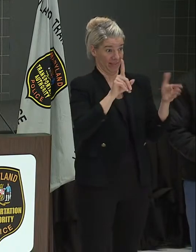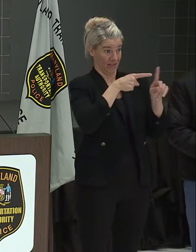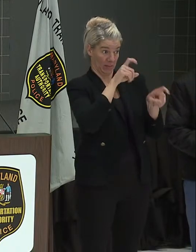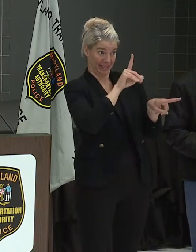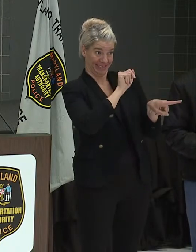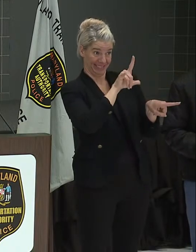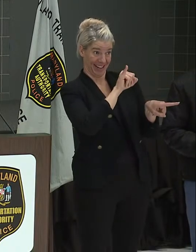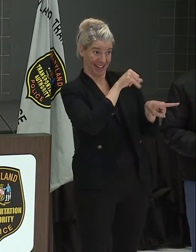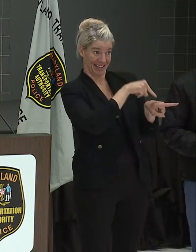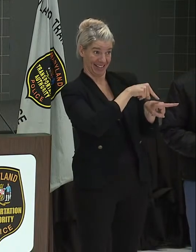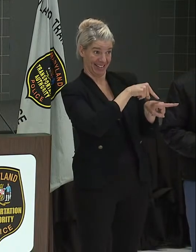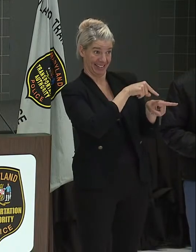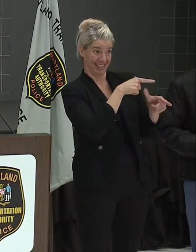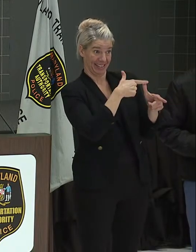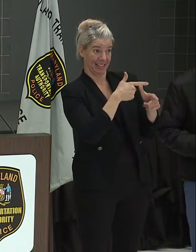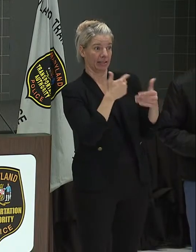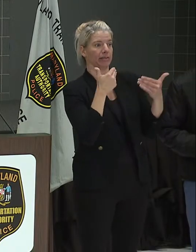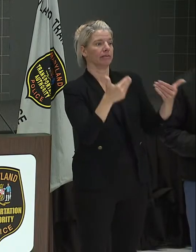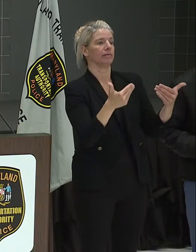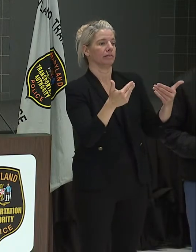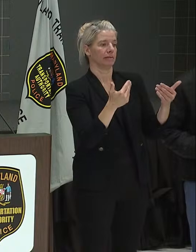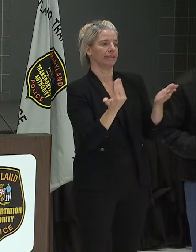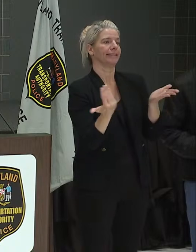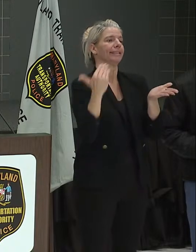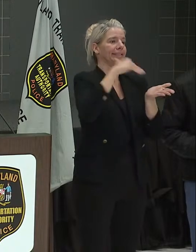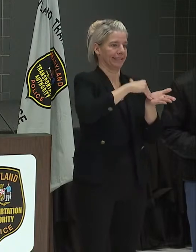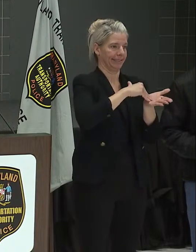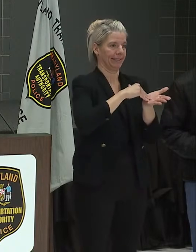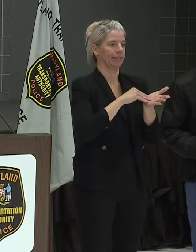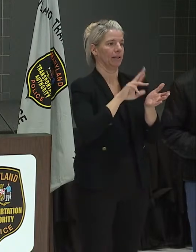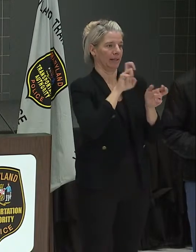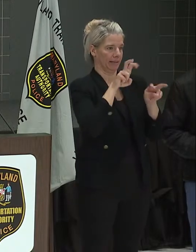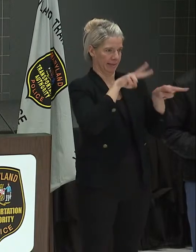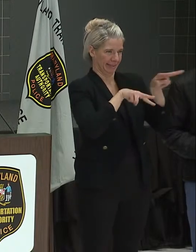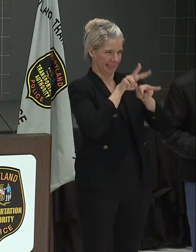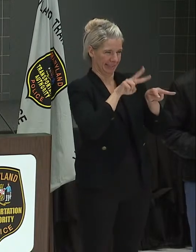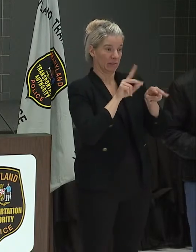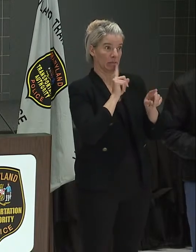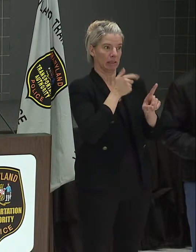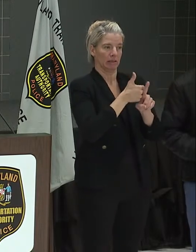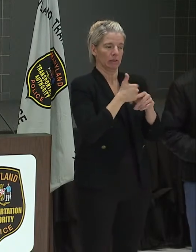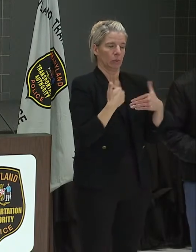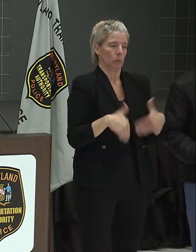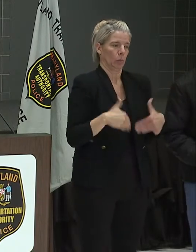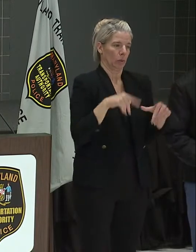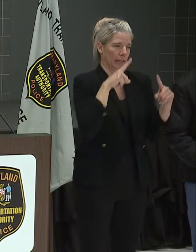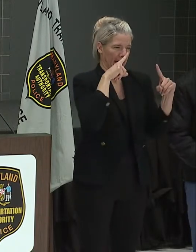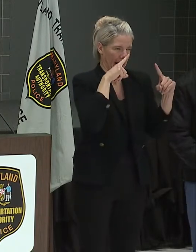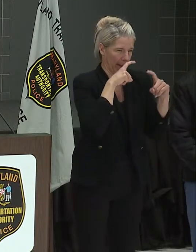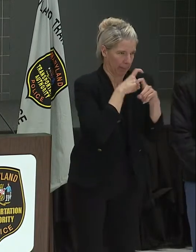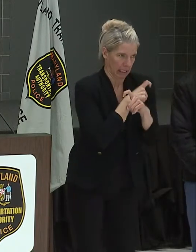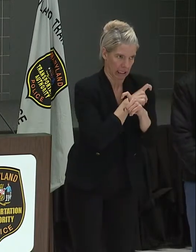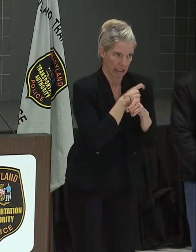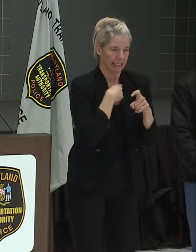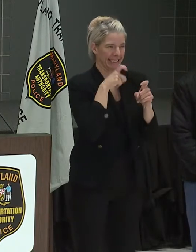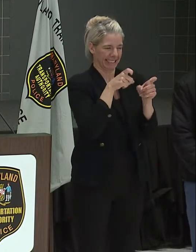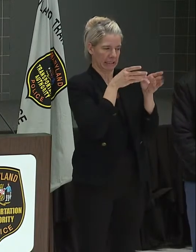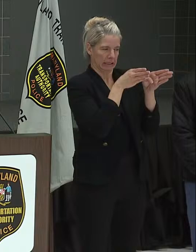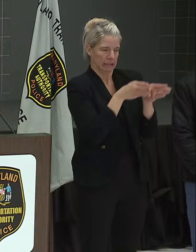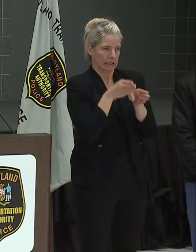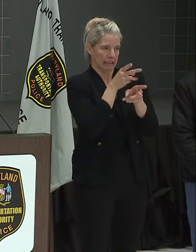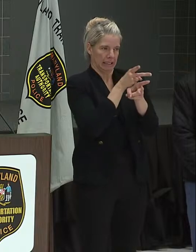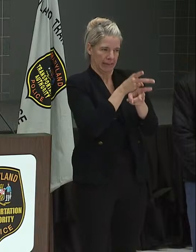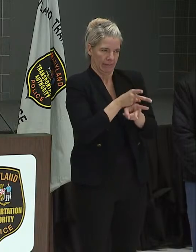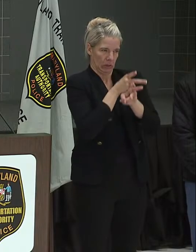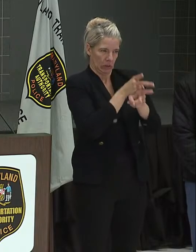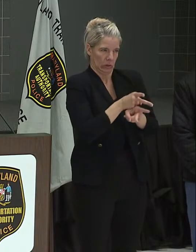refloating sequence that's very intricate. But that's all in planning right now as well. And the vessel is going to be